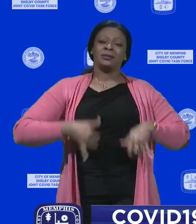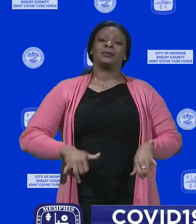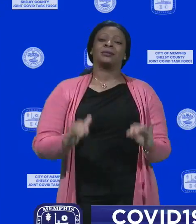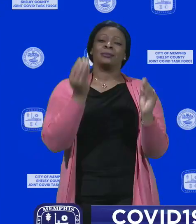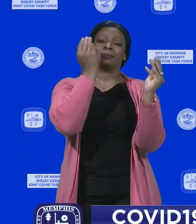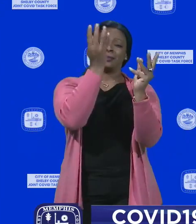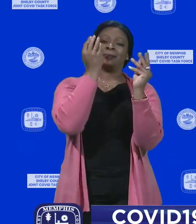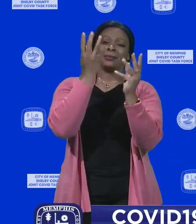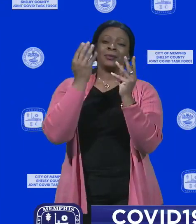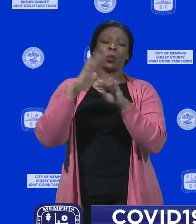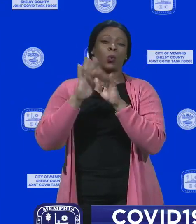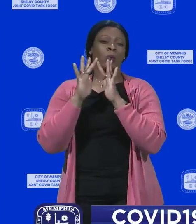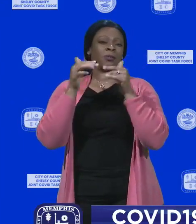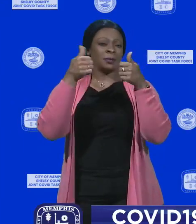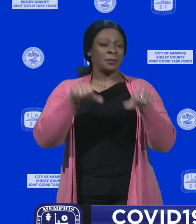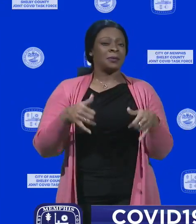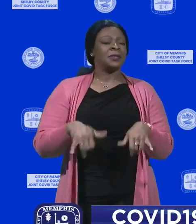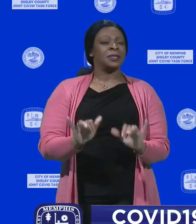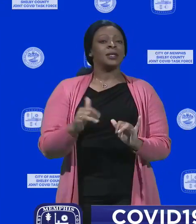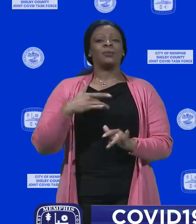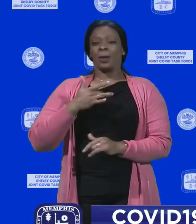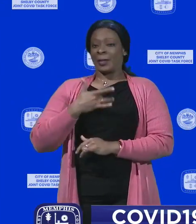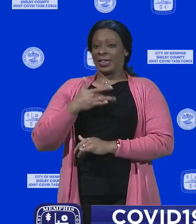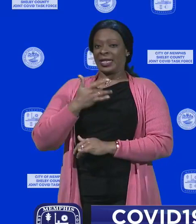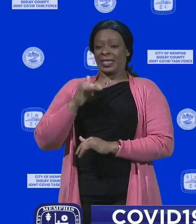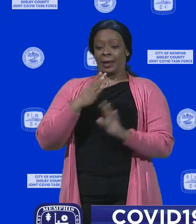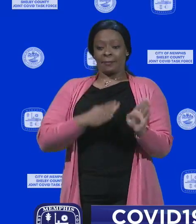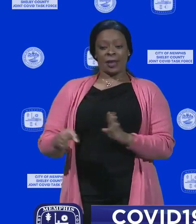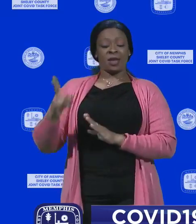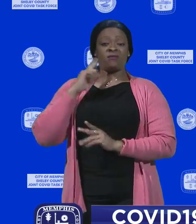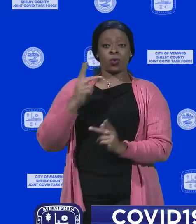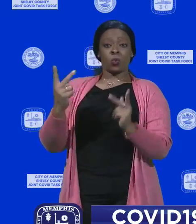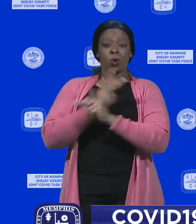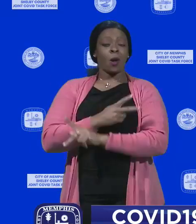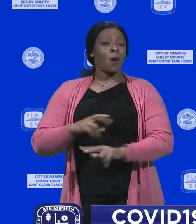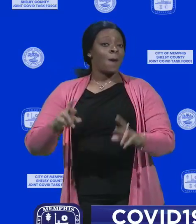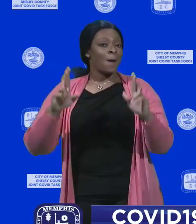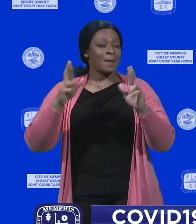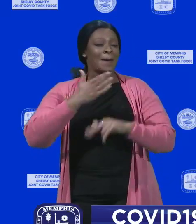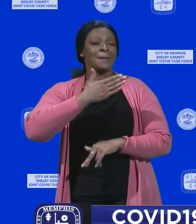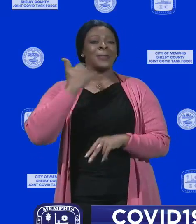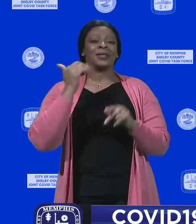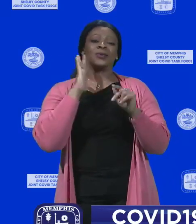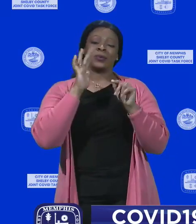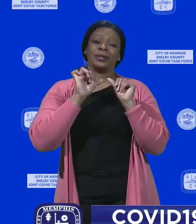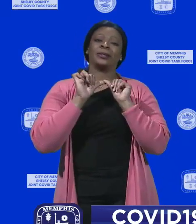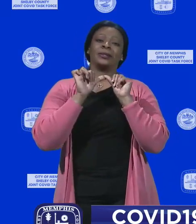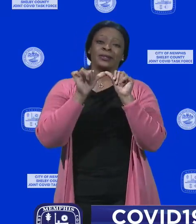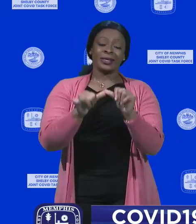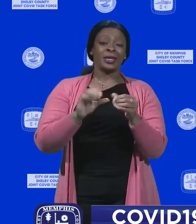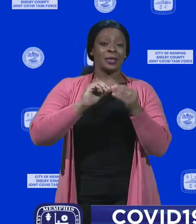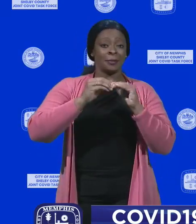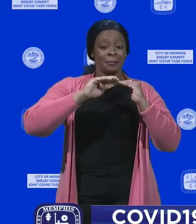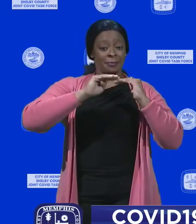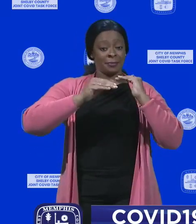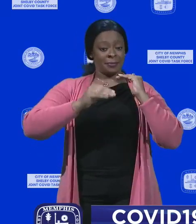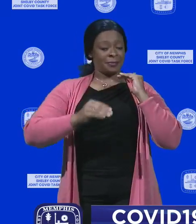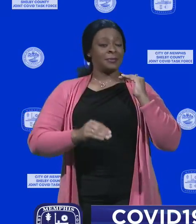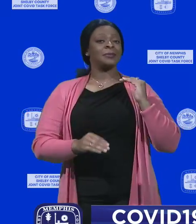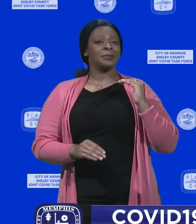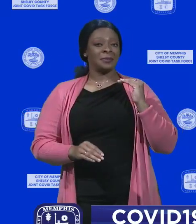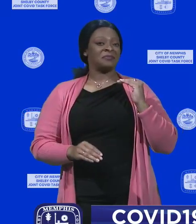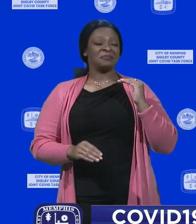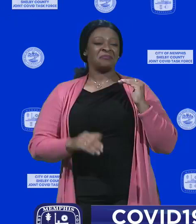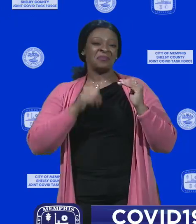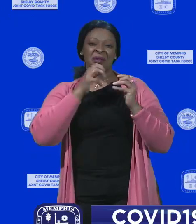you. It's just we believe, again, planning for the worst and hoping for the best. If the trends continue,